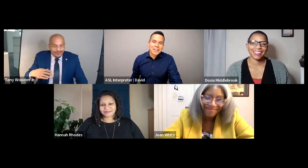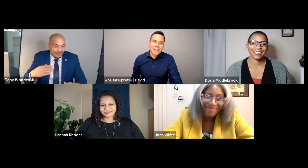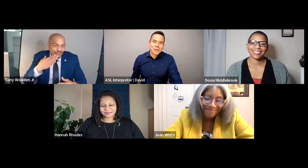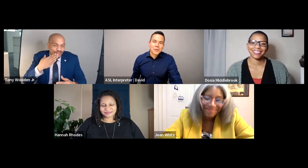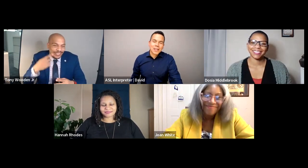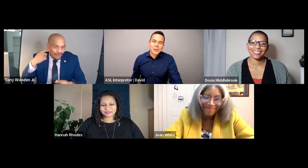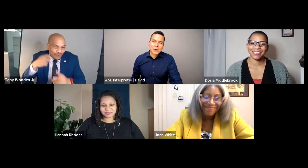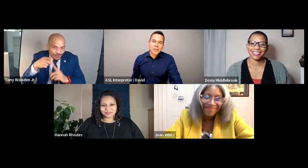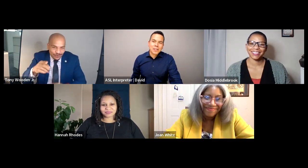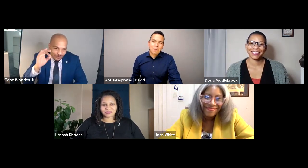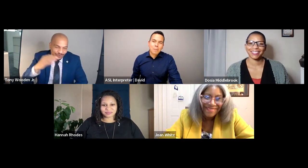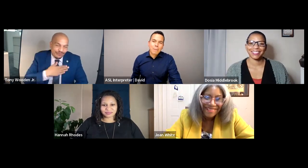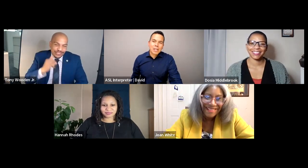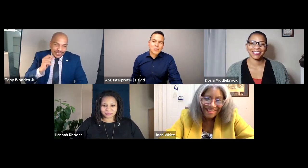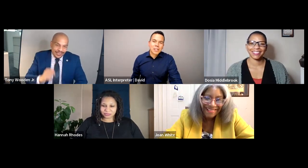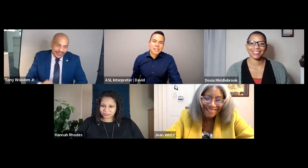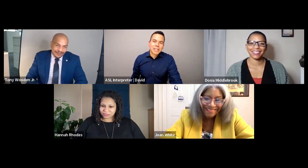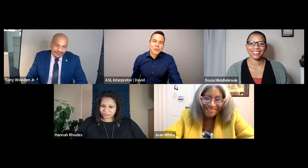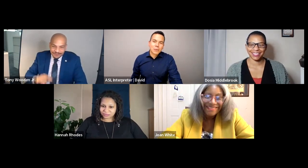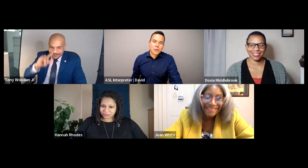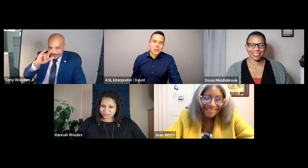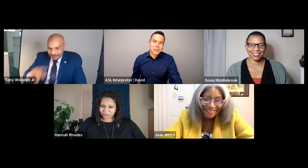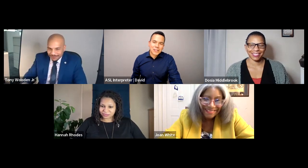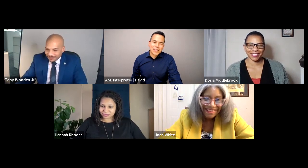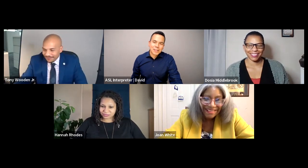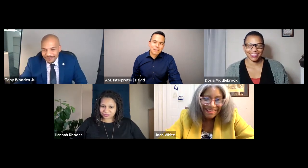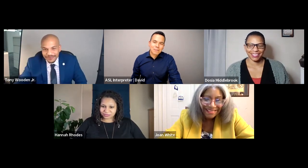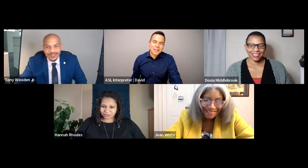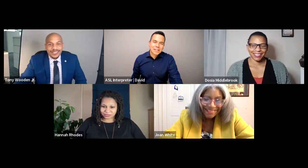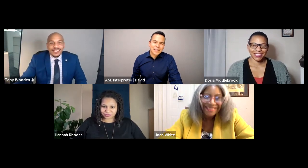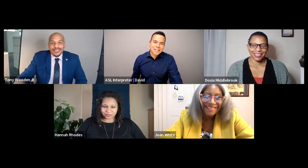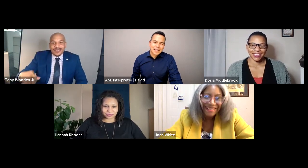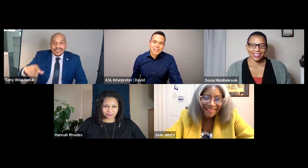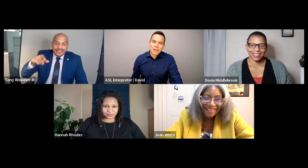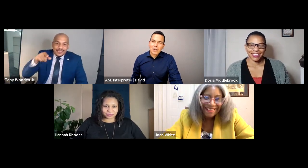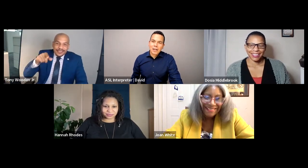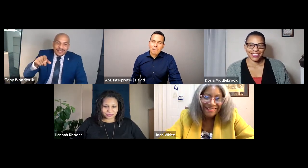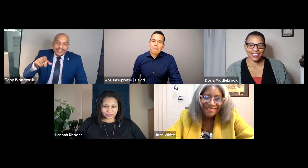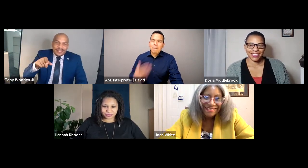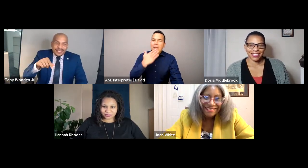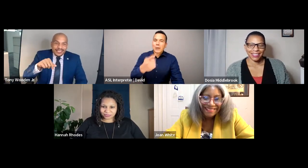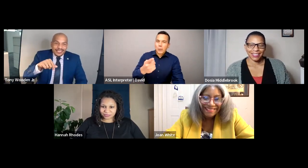Thank you, Oren. It's really good to hear from you. Really appreciate it. Thank you.